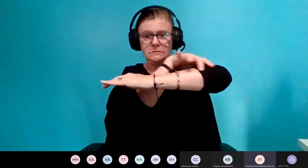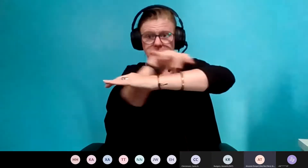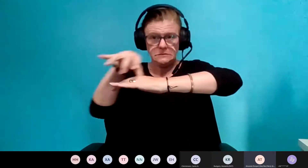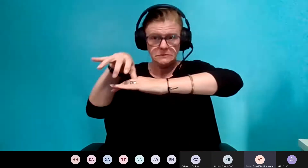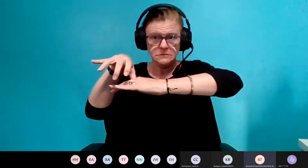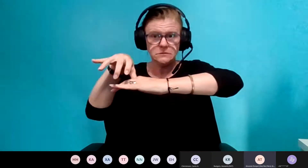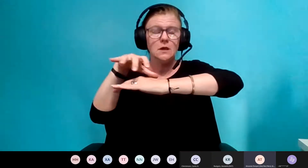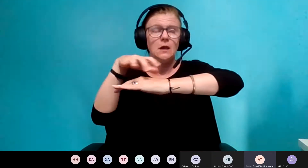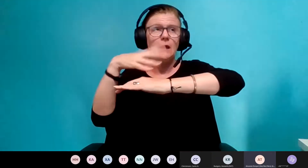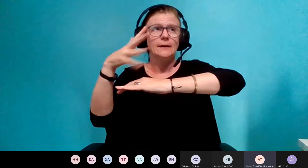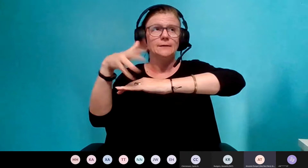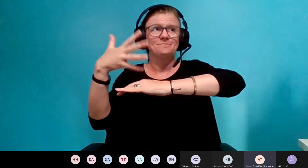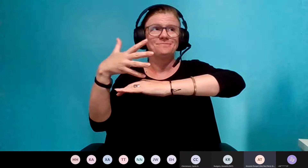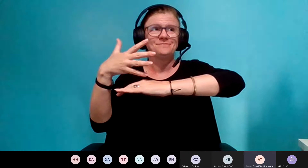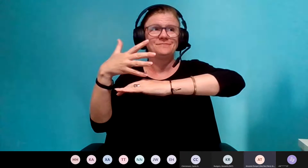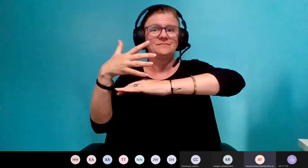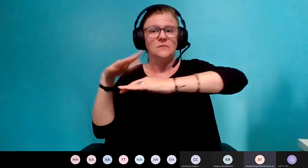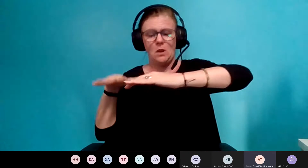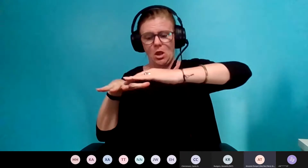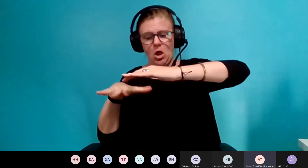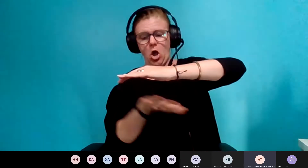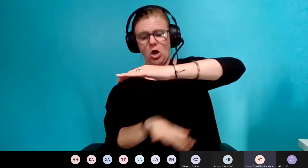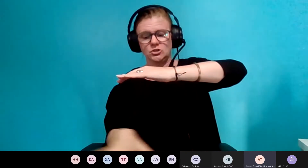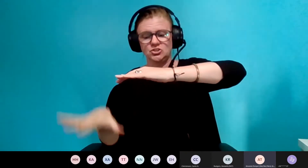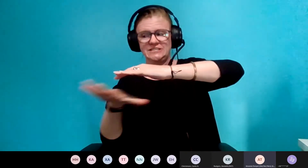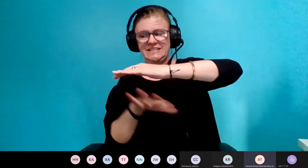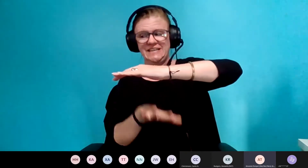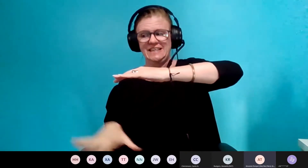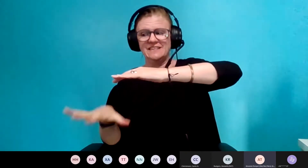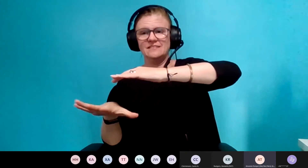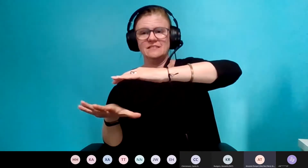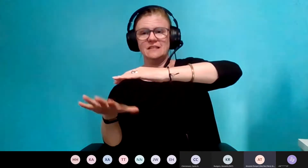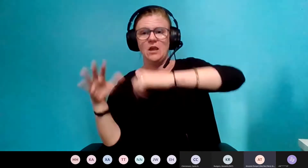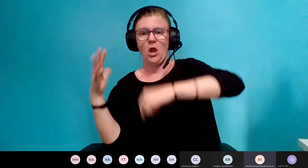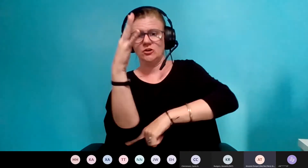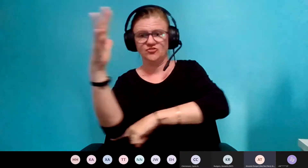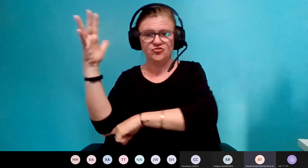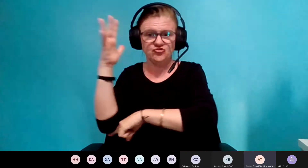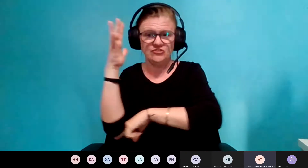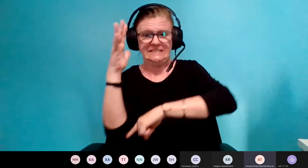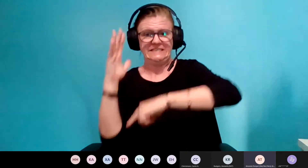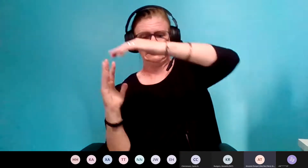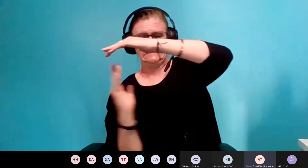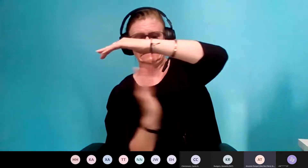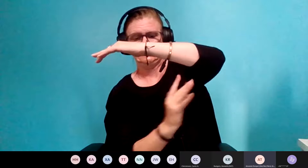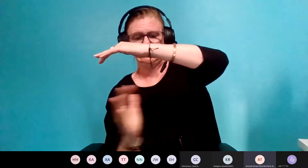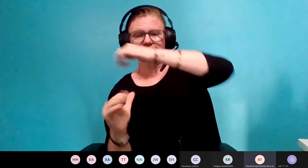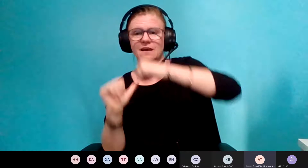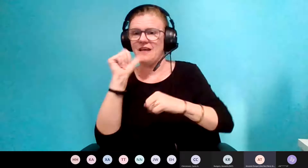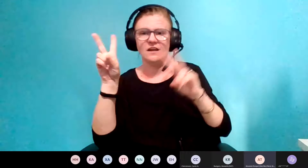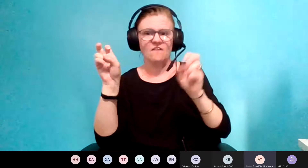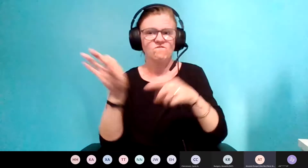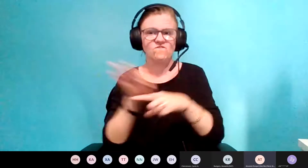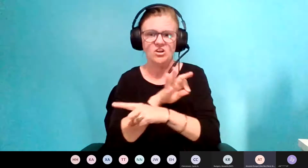that what's underneath it are trees and not function